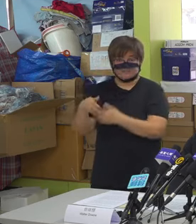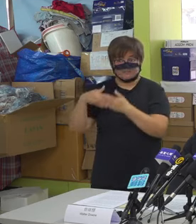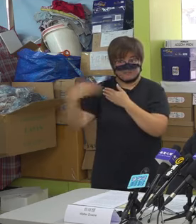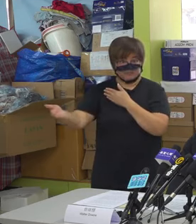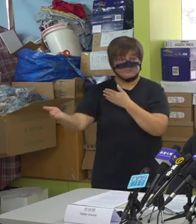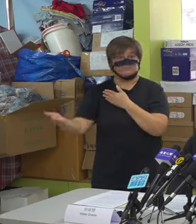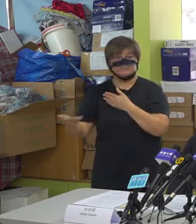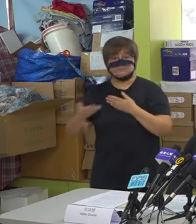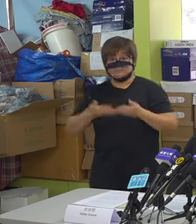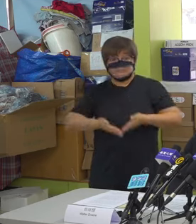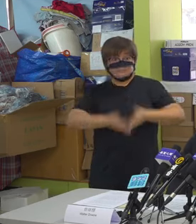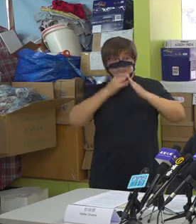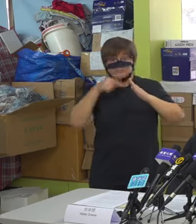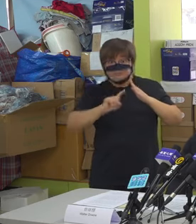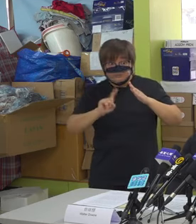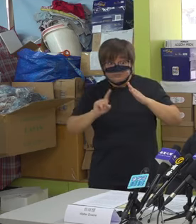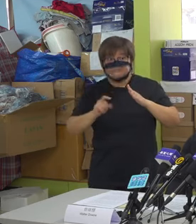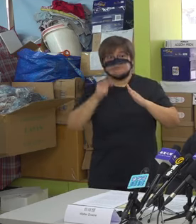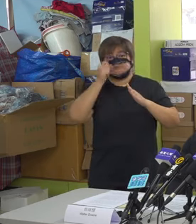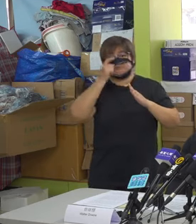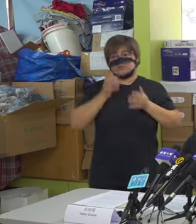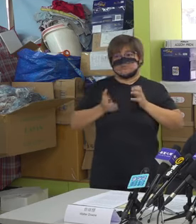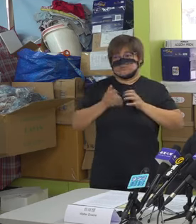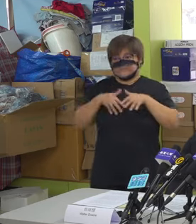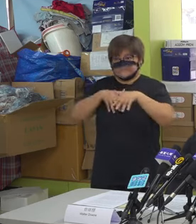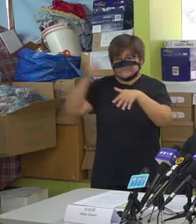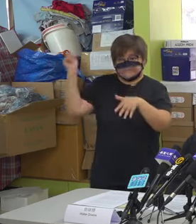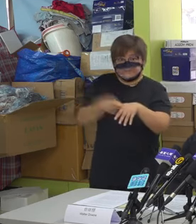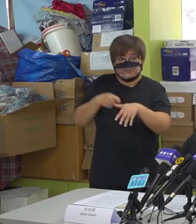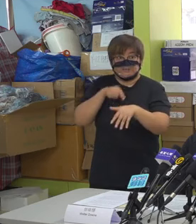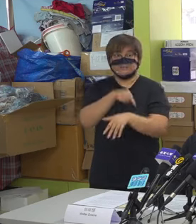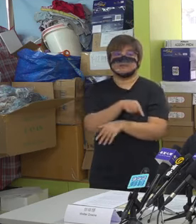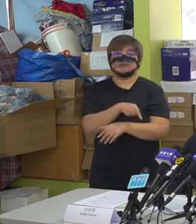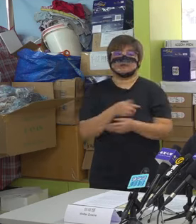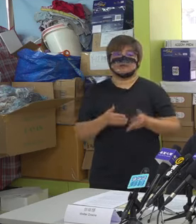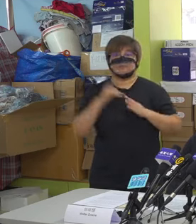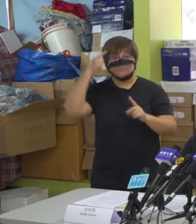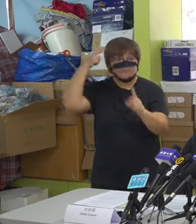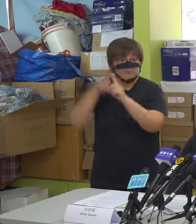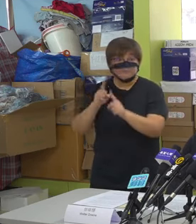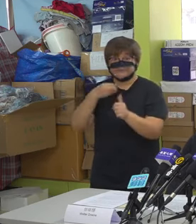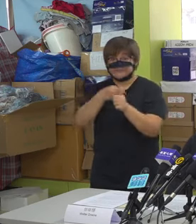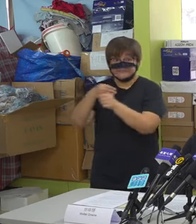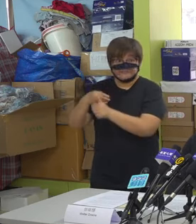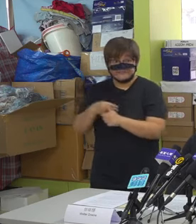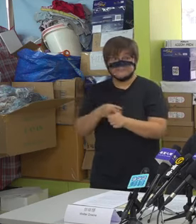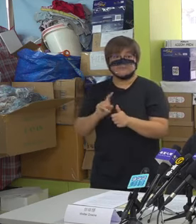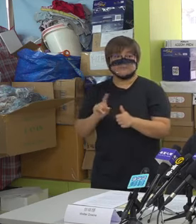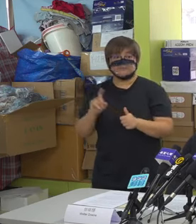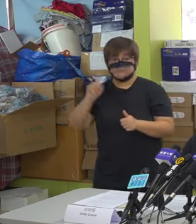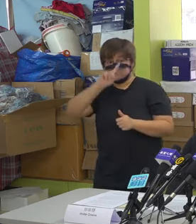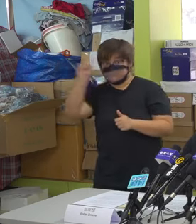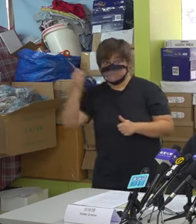facilities that train the police to crack down on public events,